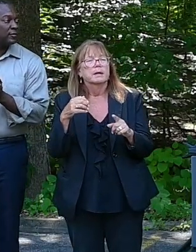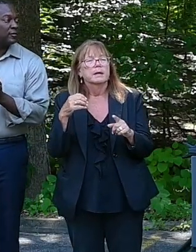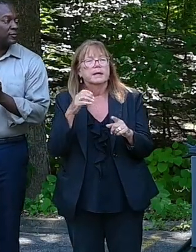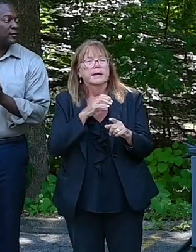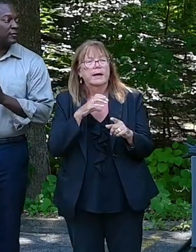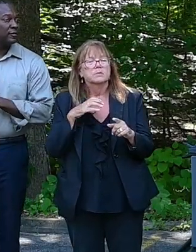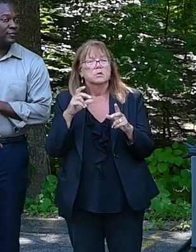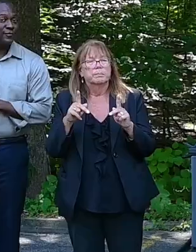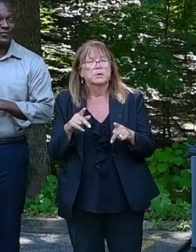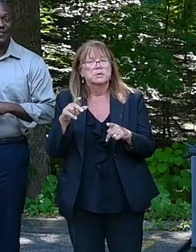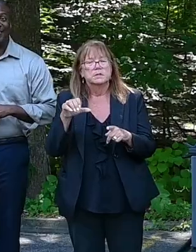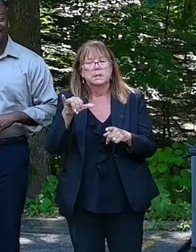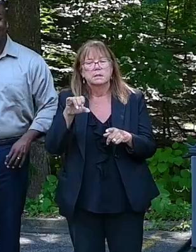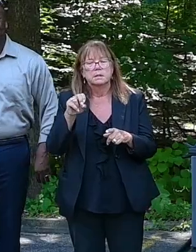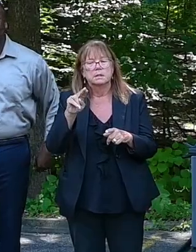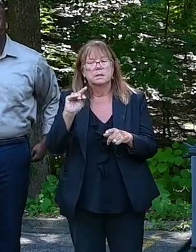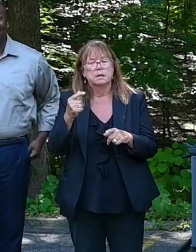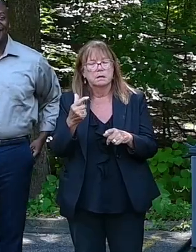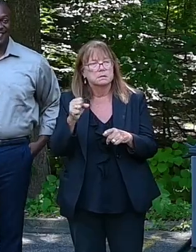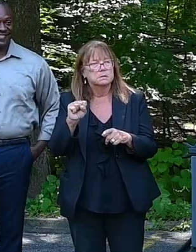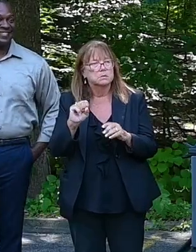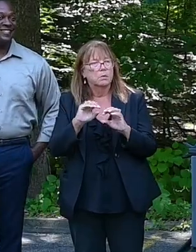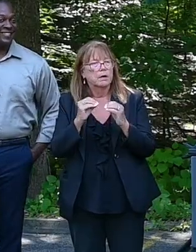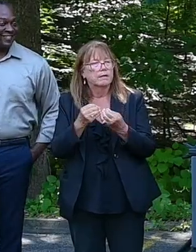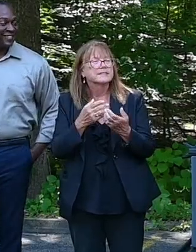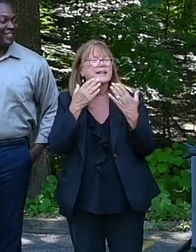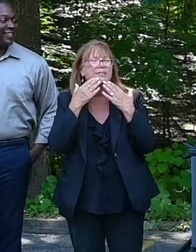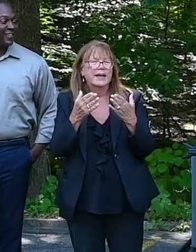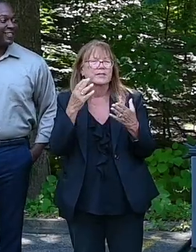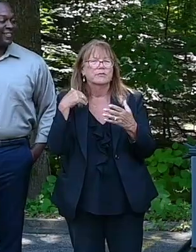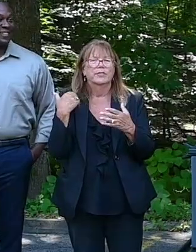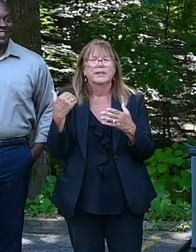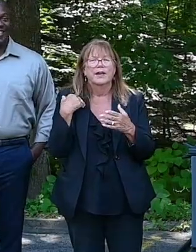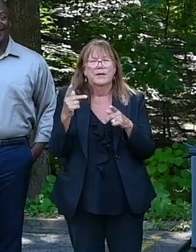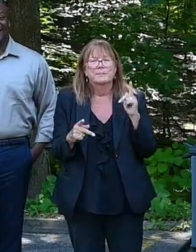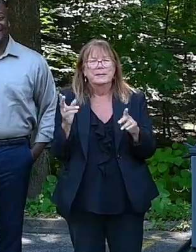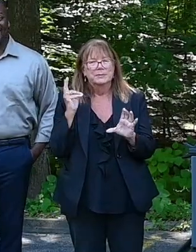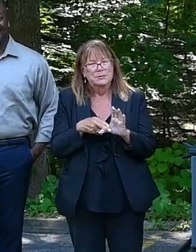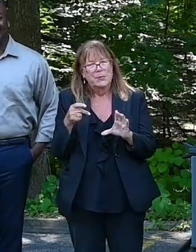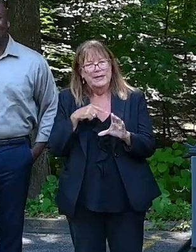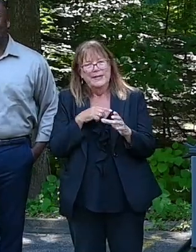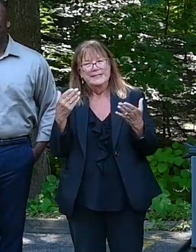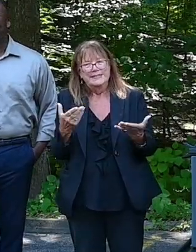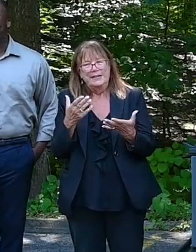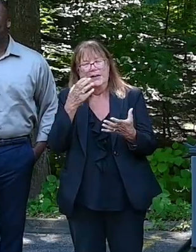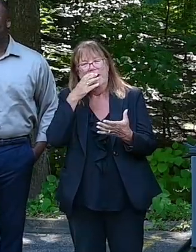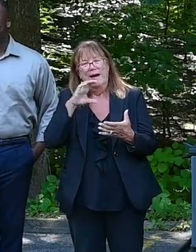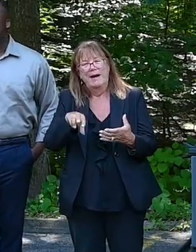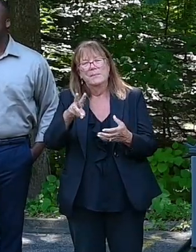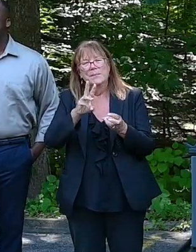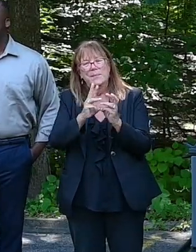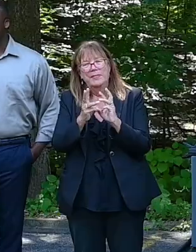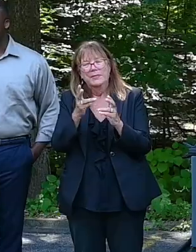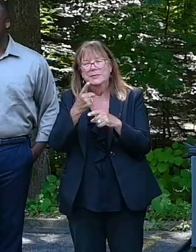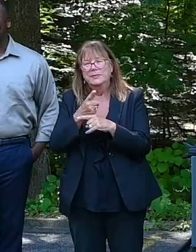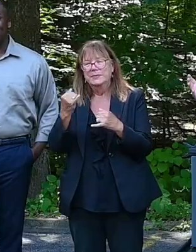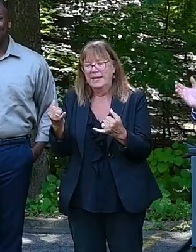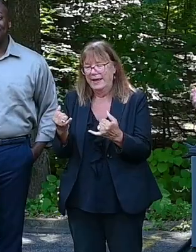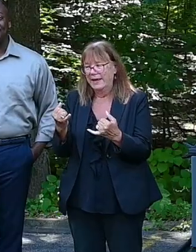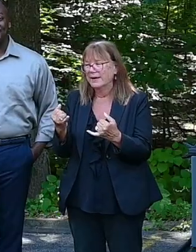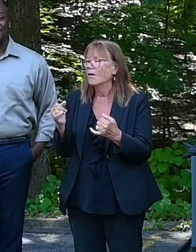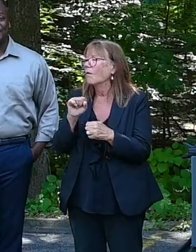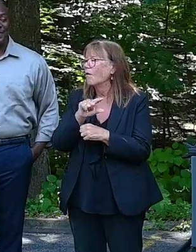our young people, thank you for joining us out here in this warm weather today. All of the DPZ staff and the members